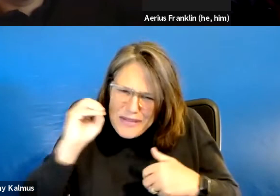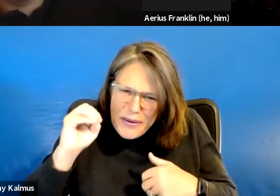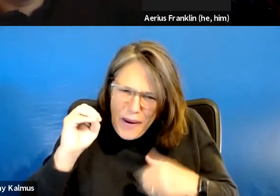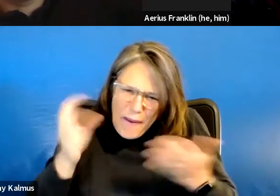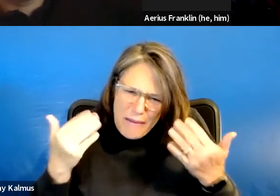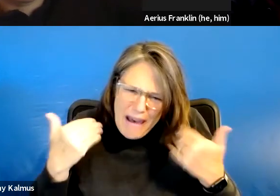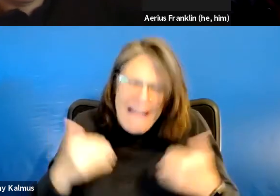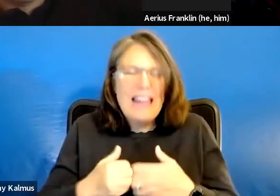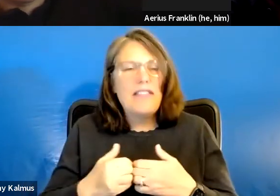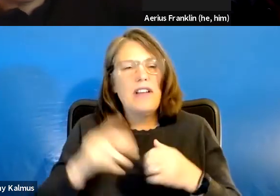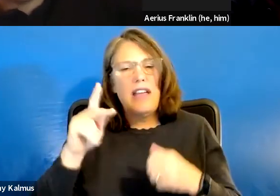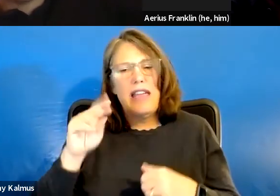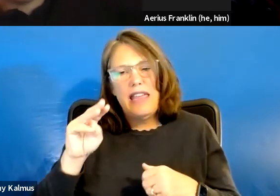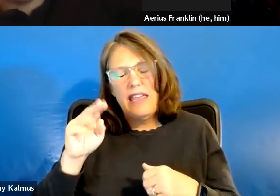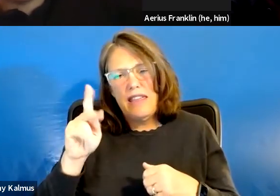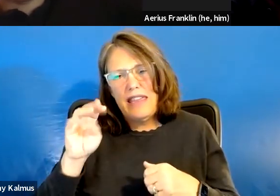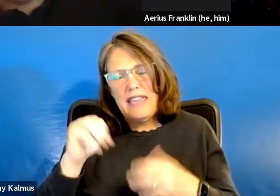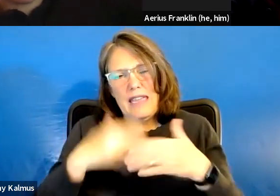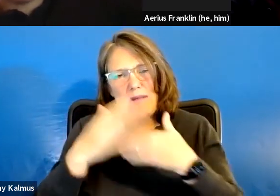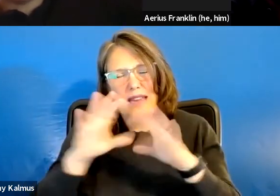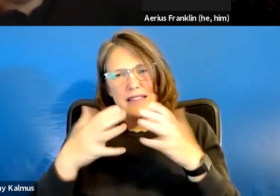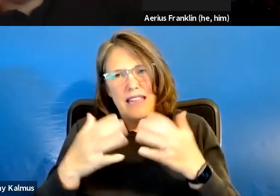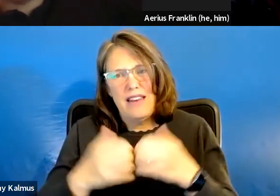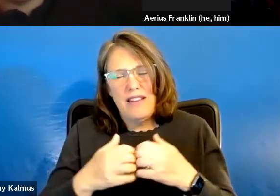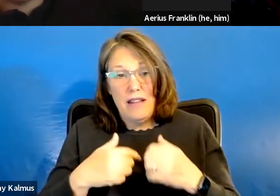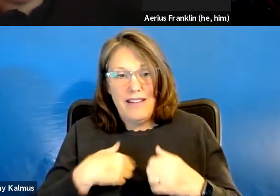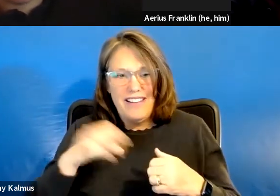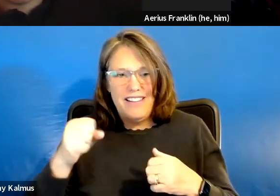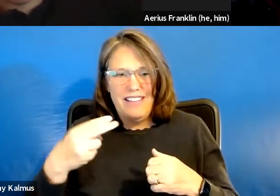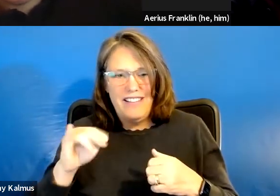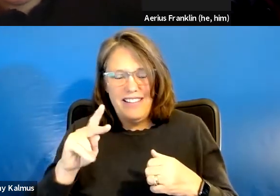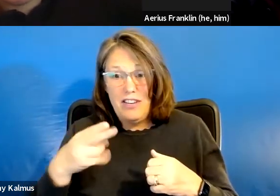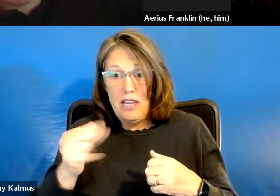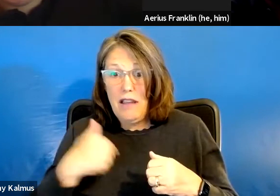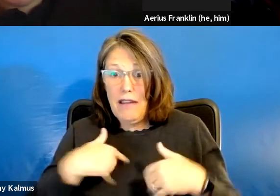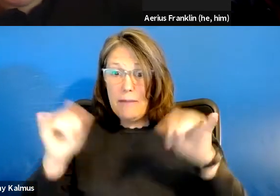the next category. All right. So I'm still here. Okay.